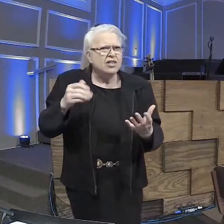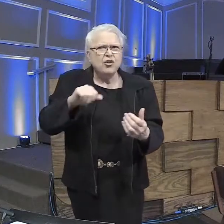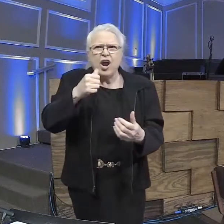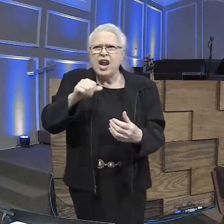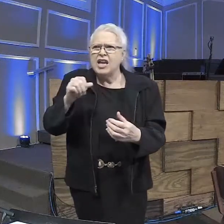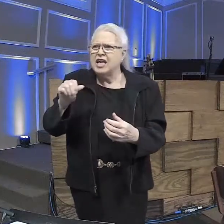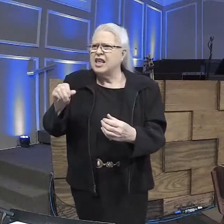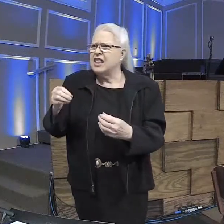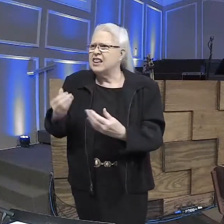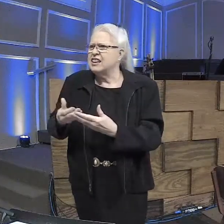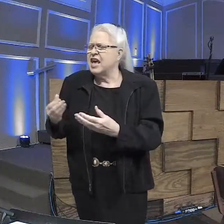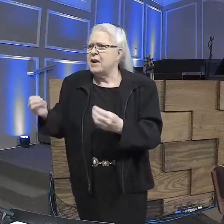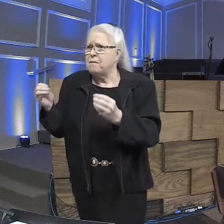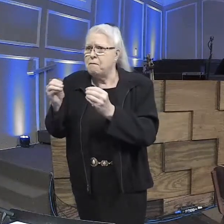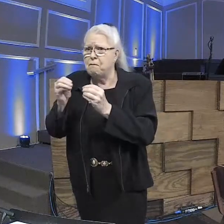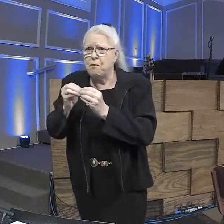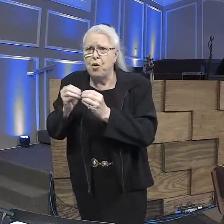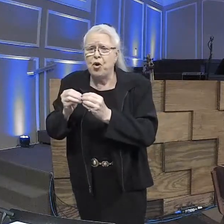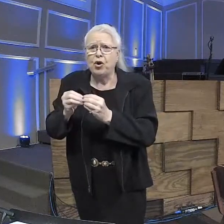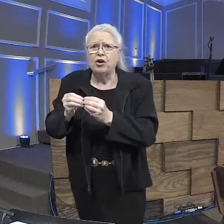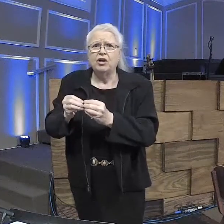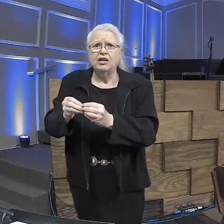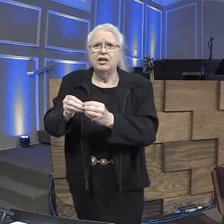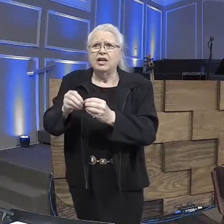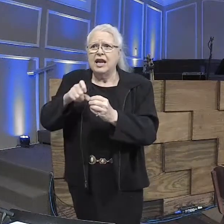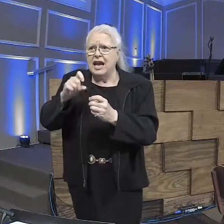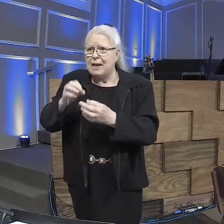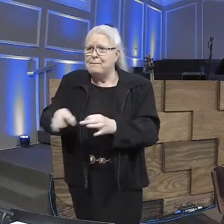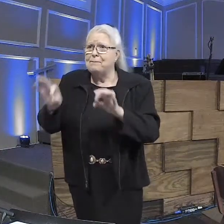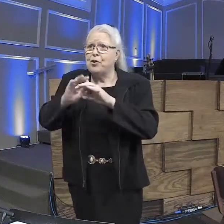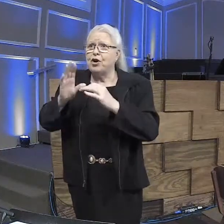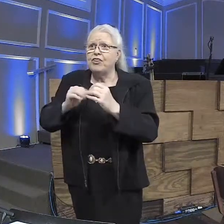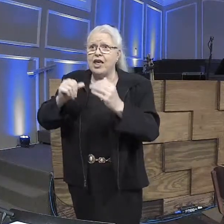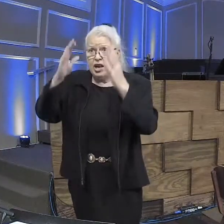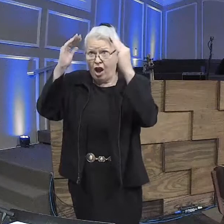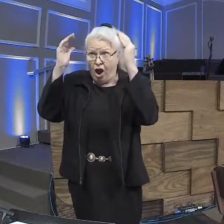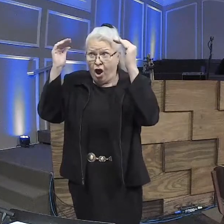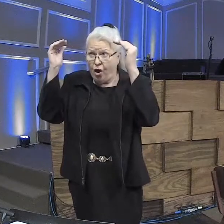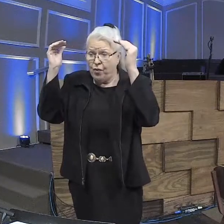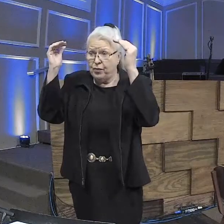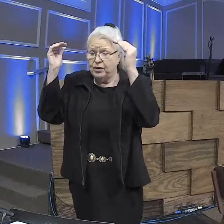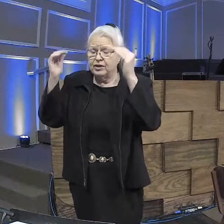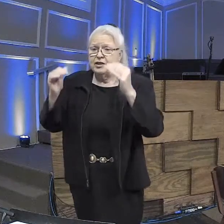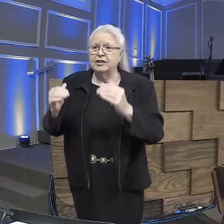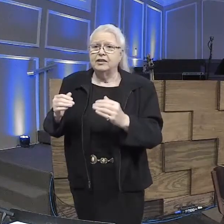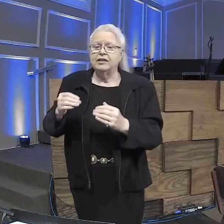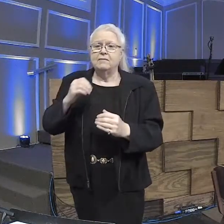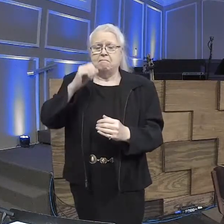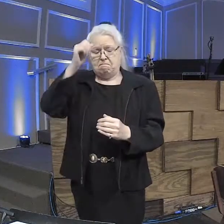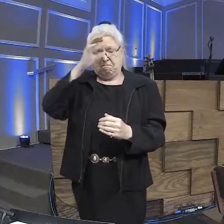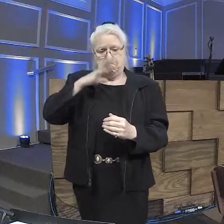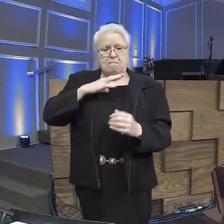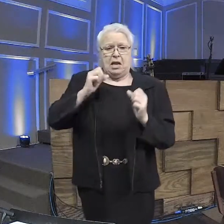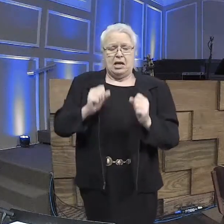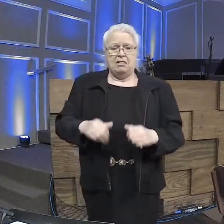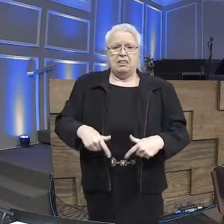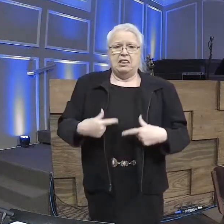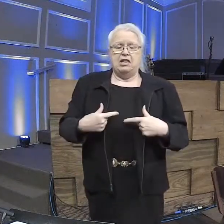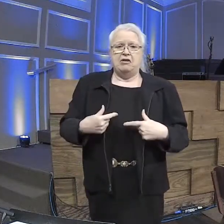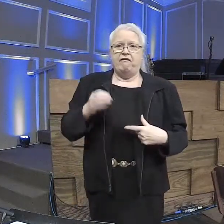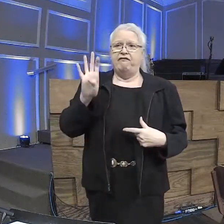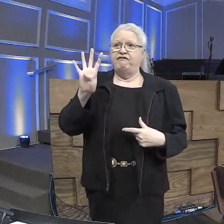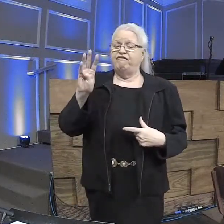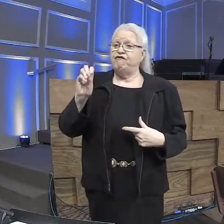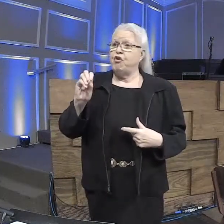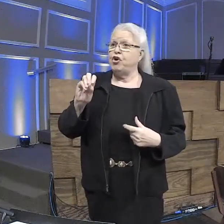than hope itself? You know, it's been said that man can live 40 days without food, he can live 3 days without water, he can live 8 minutes